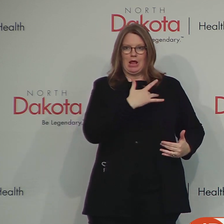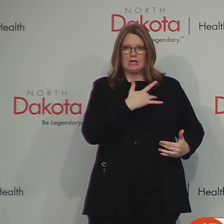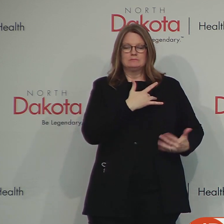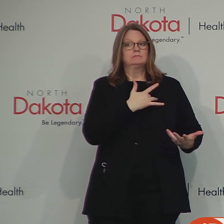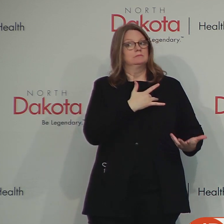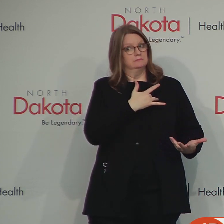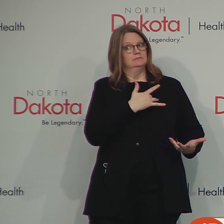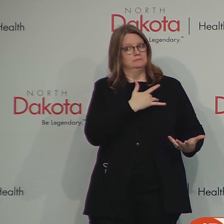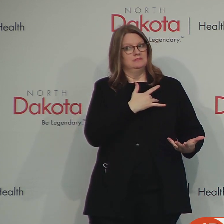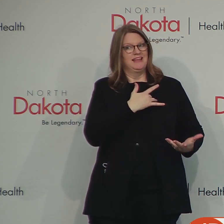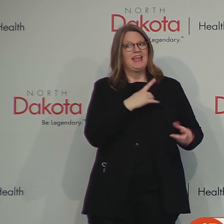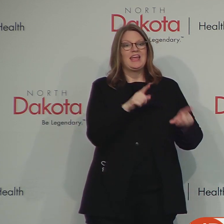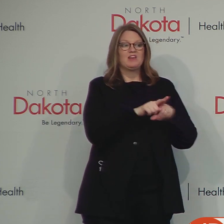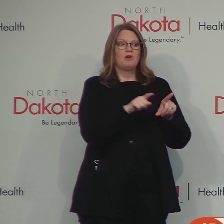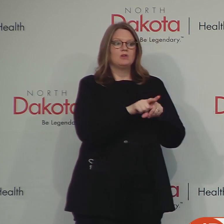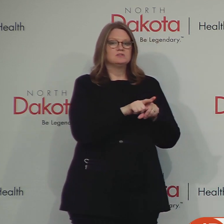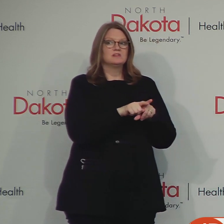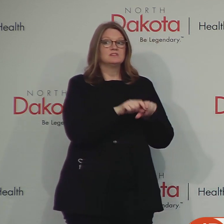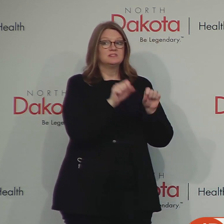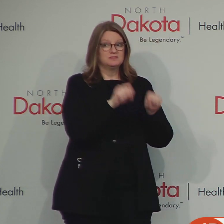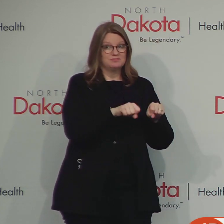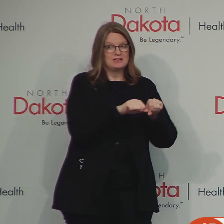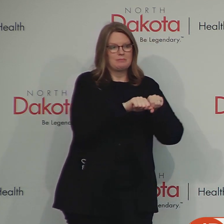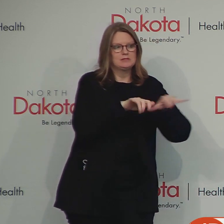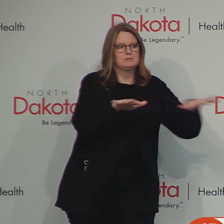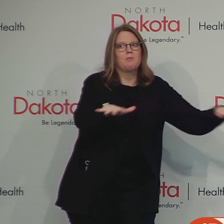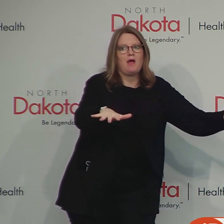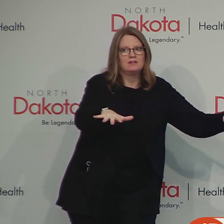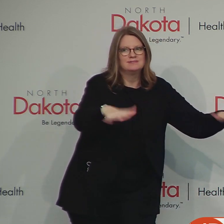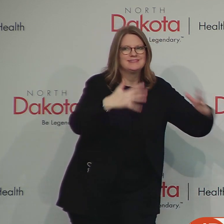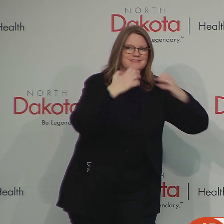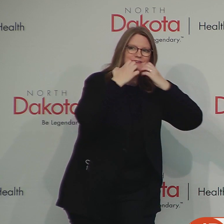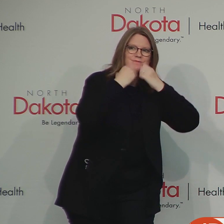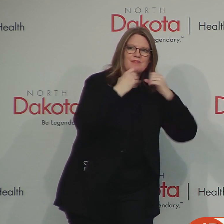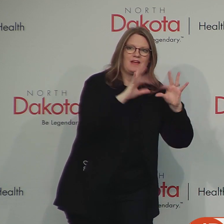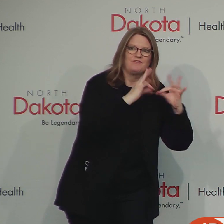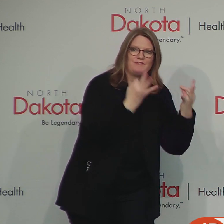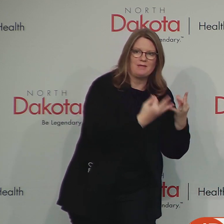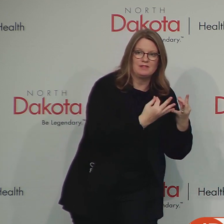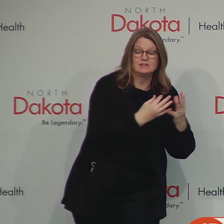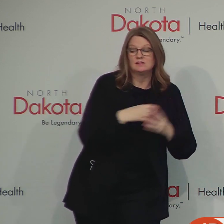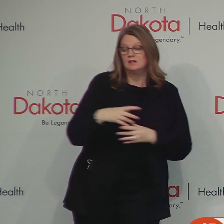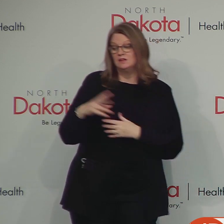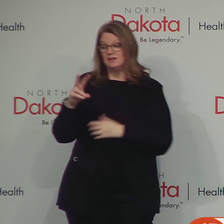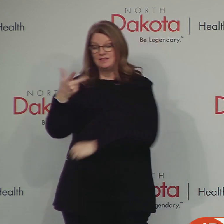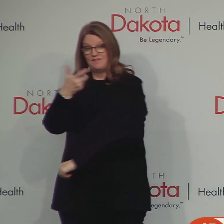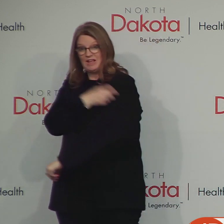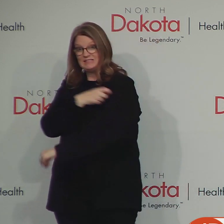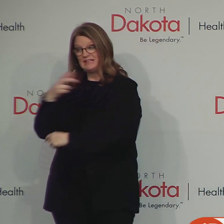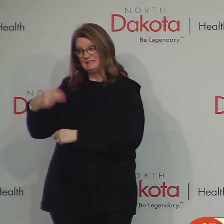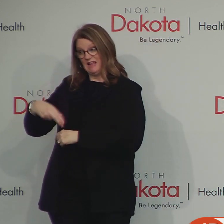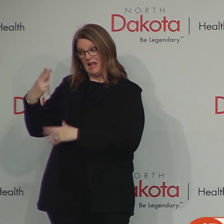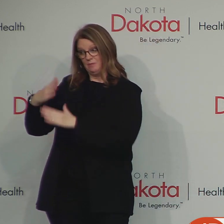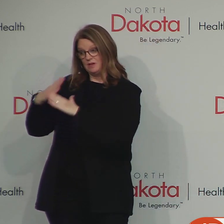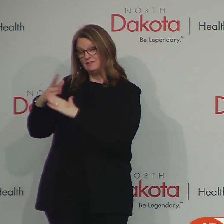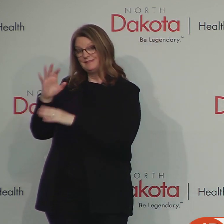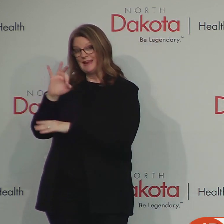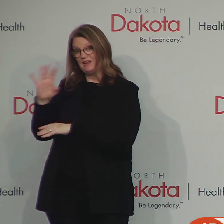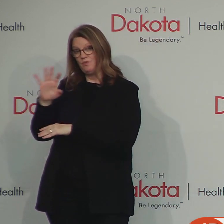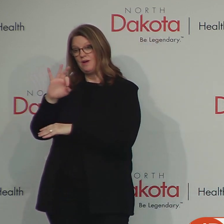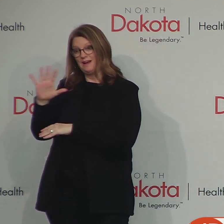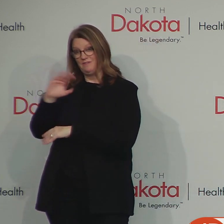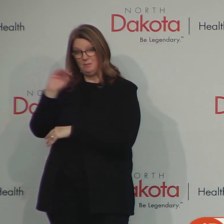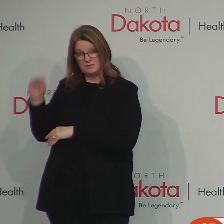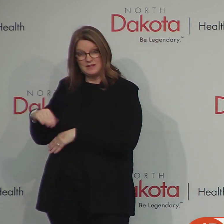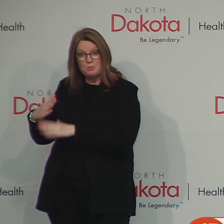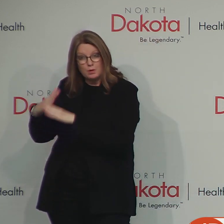the potential to spread COVID to loved ones. Where the vaccine, we have a high protection rate. It's looking like 94,